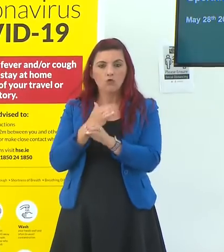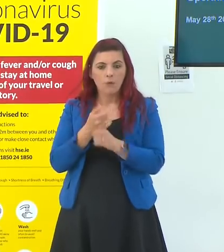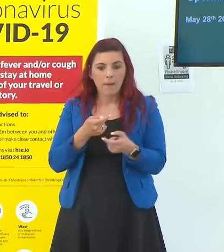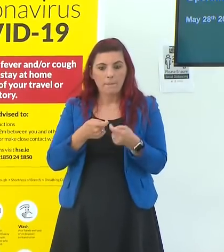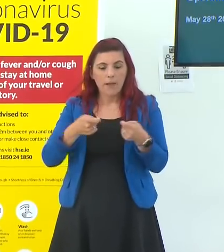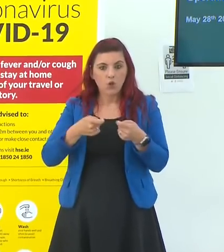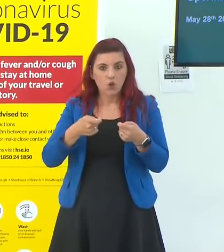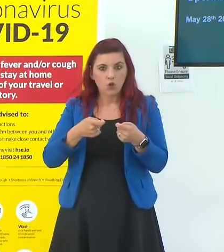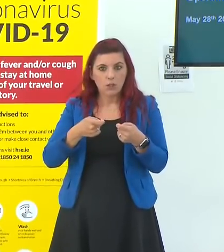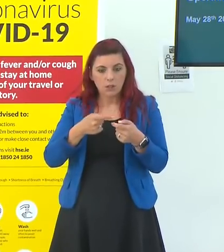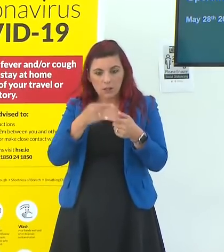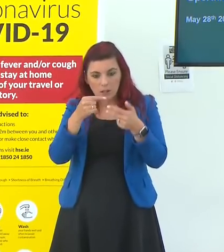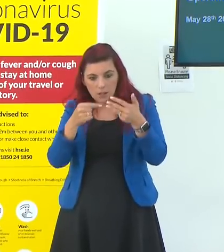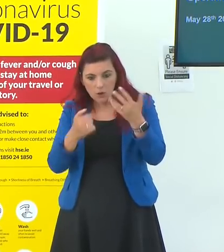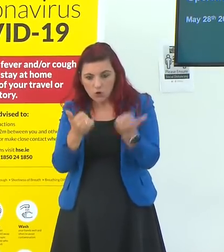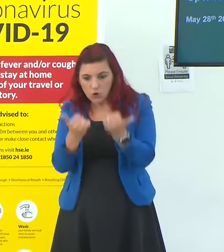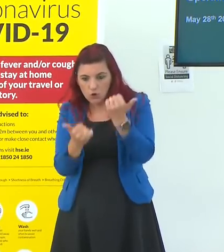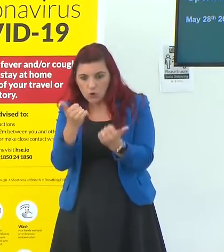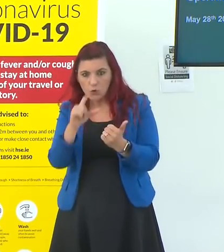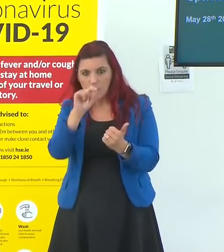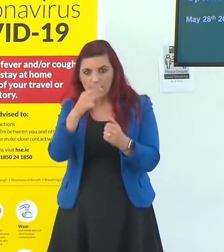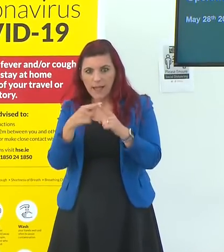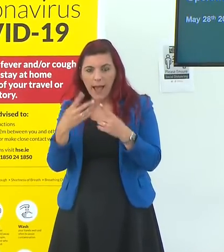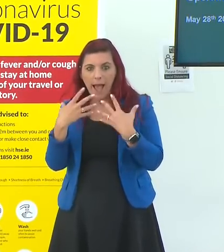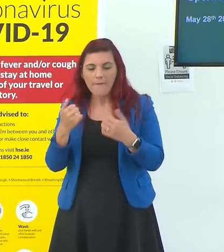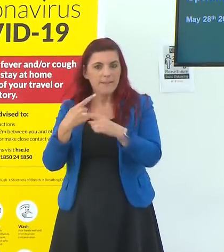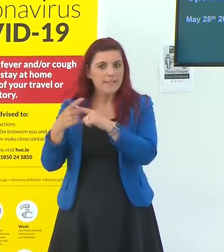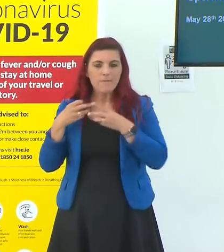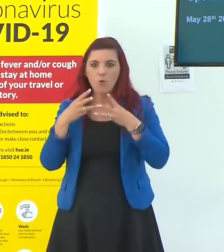place, 20, there are different ways of identifying and